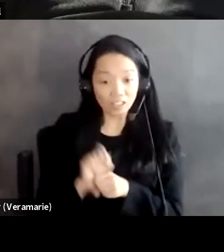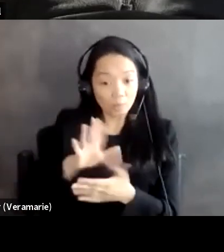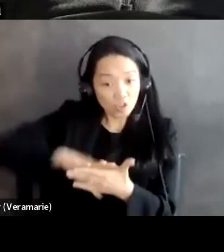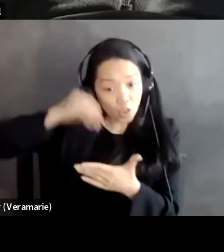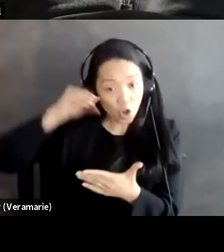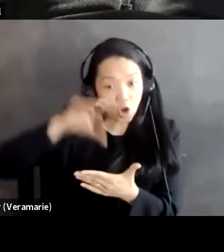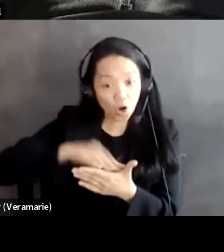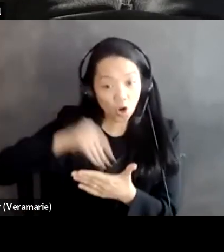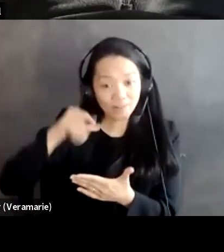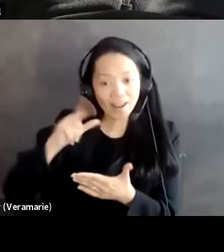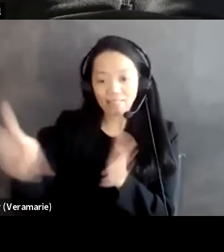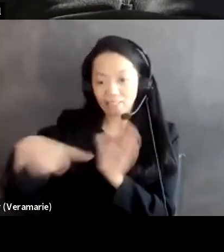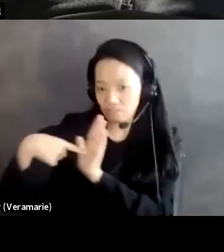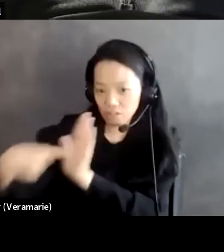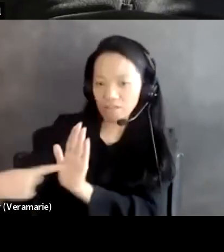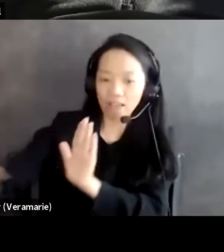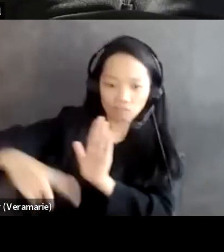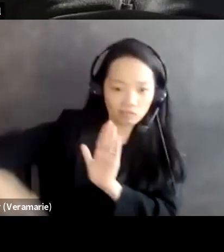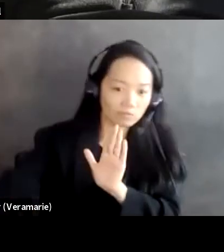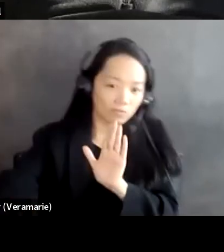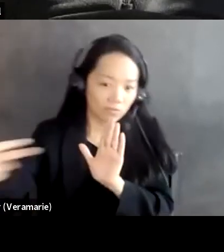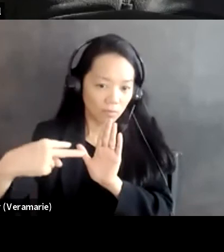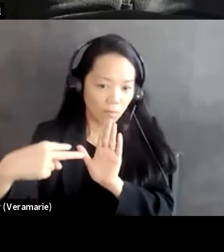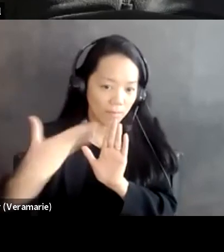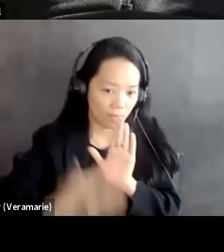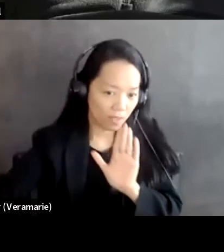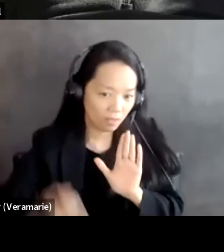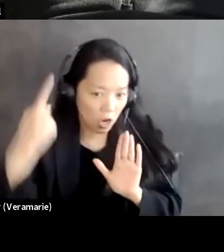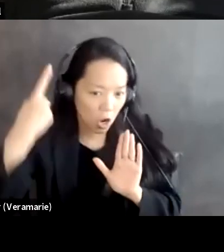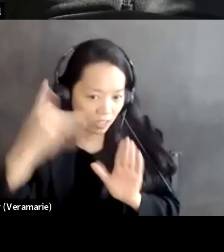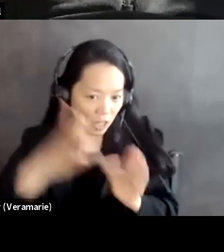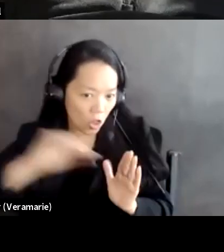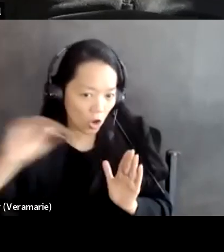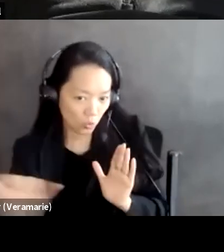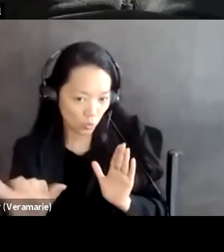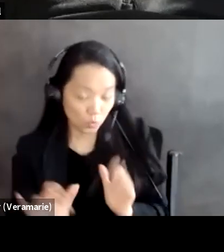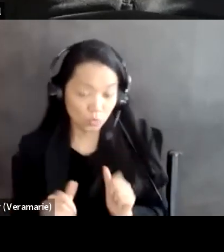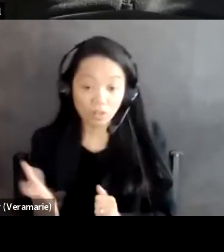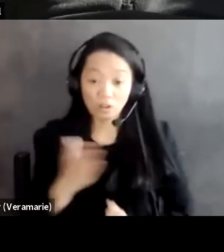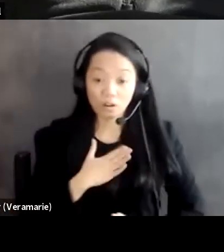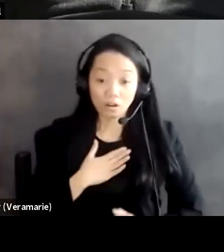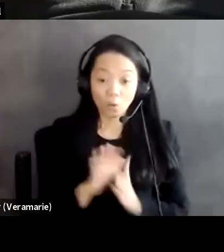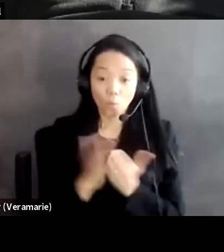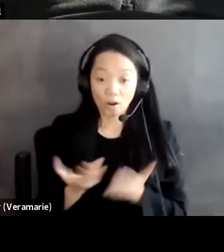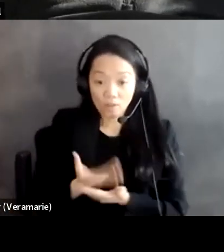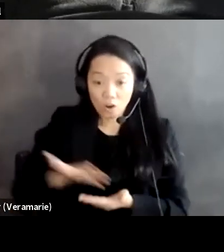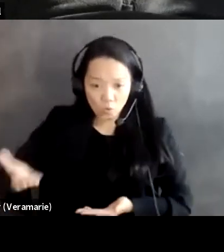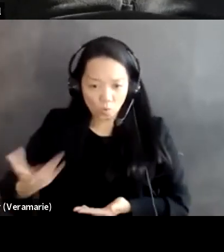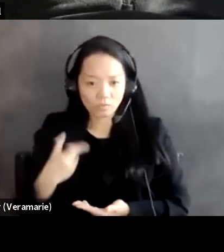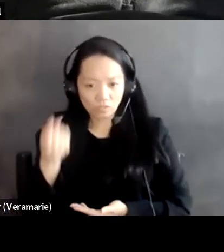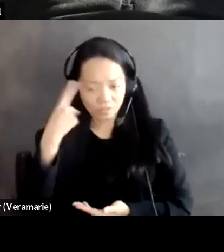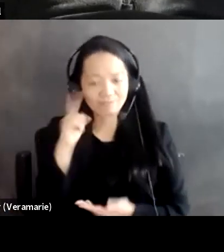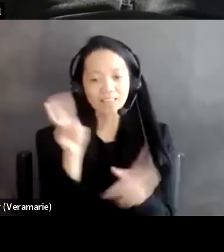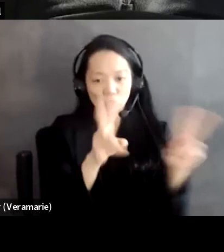and convey it to you. And so that's what I will try to do. In our story, one of our sources said, and this is a